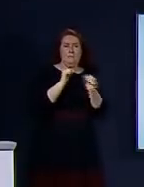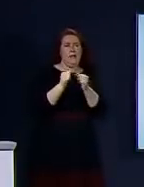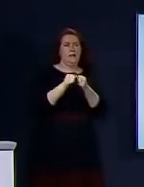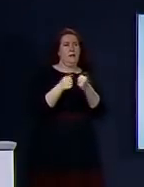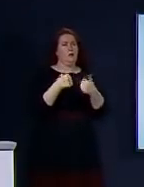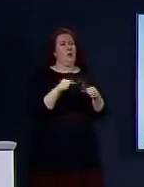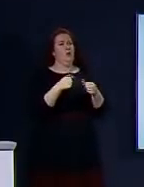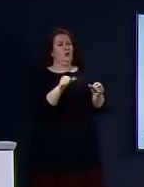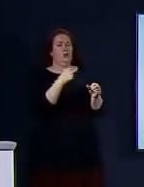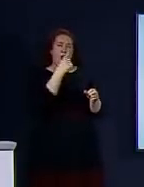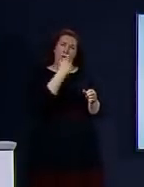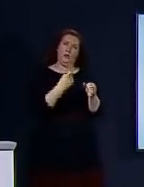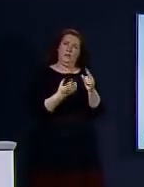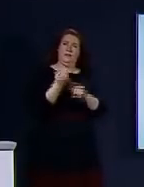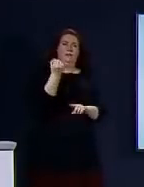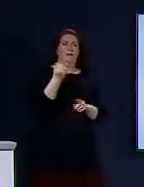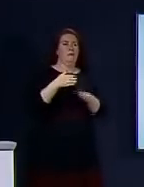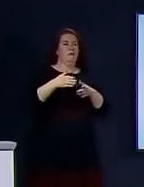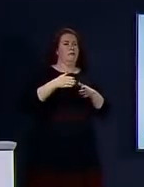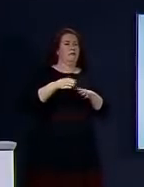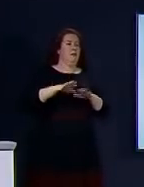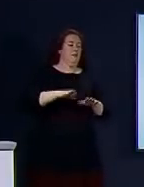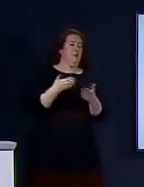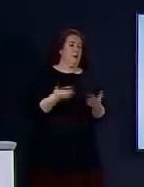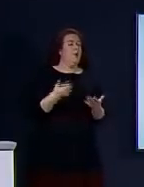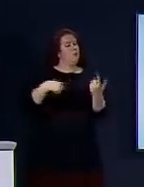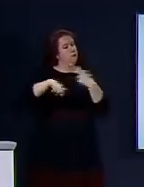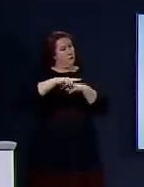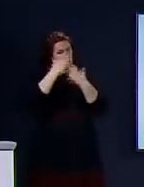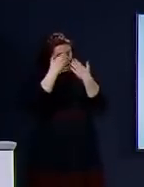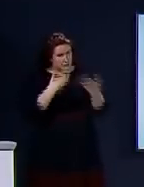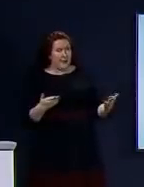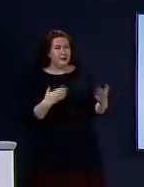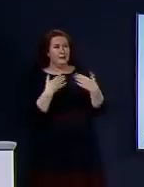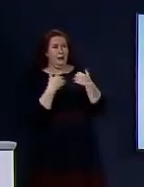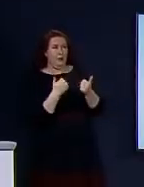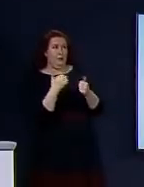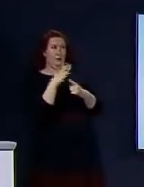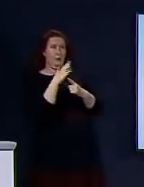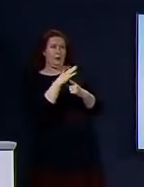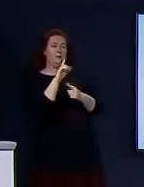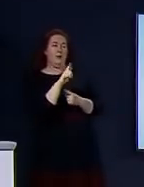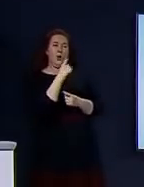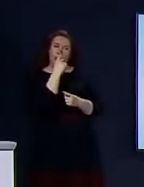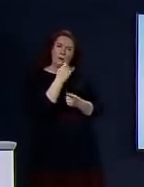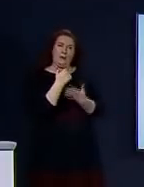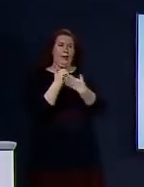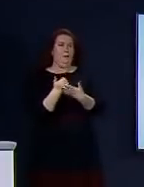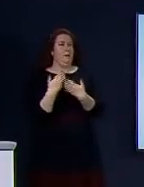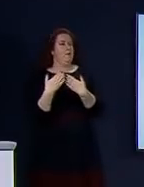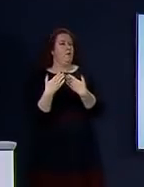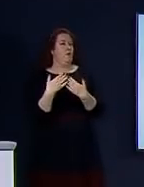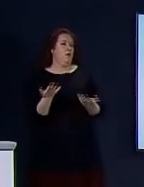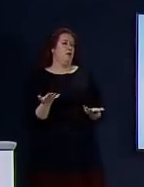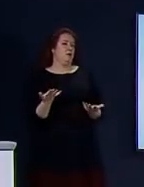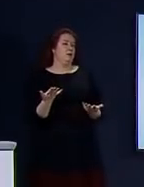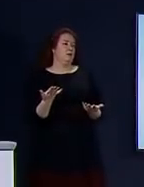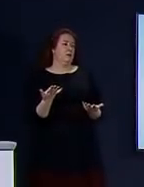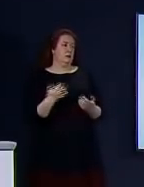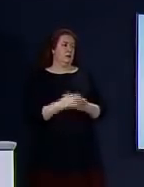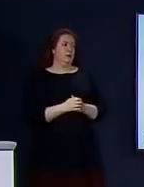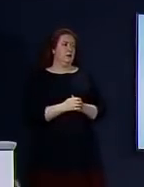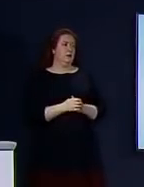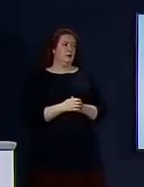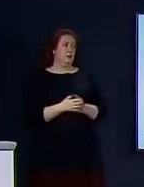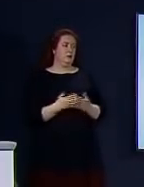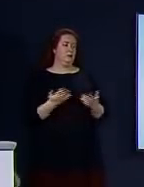found before now, that while they respect the health imperative, they could have been helped out when they needed help most?